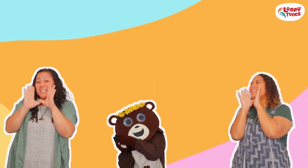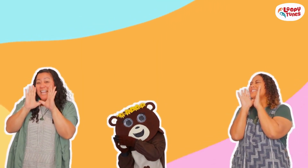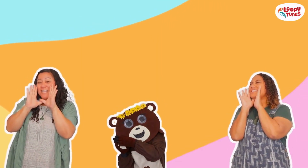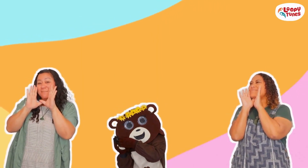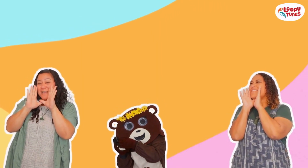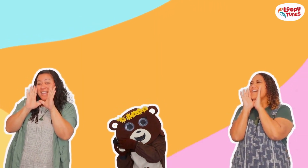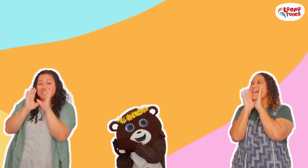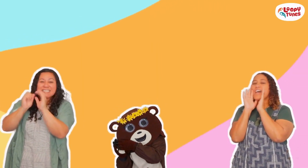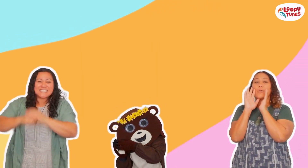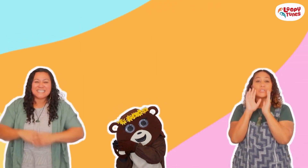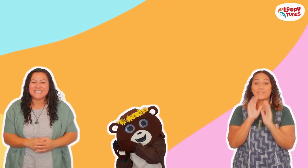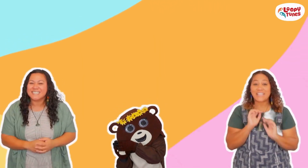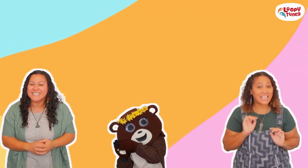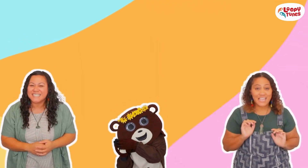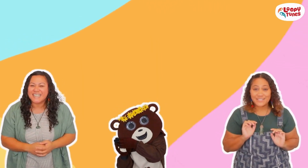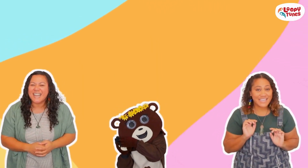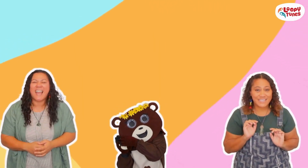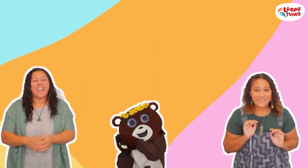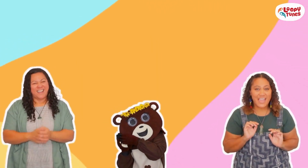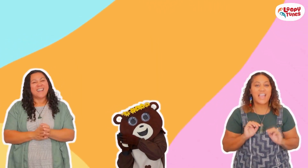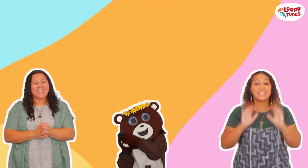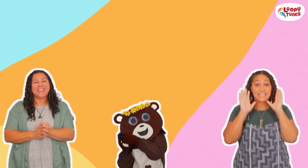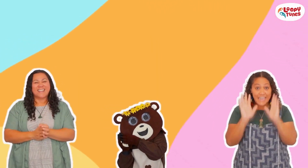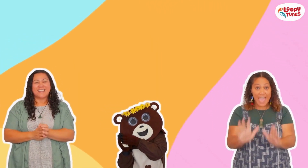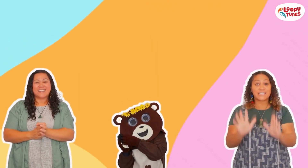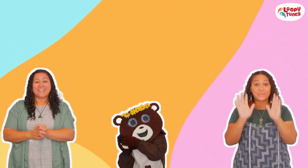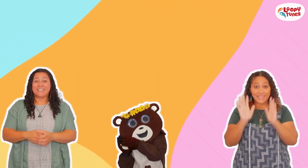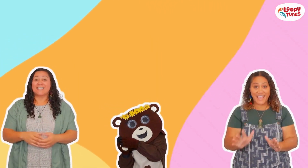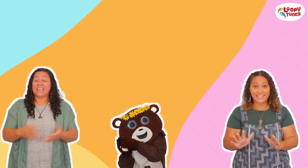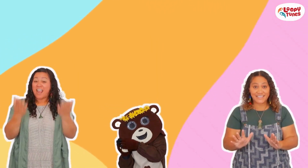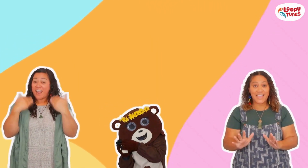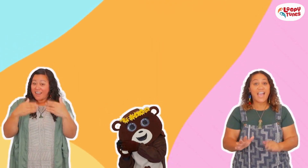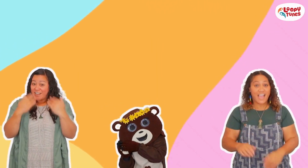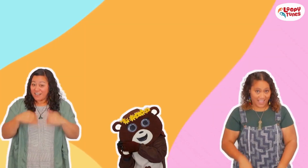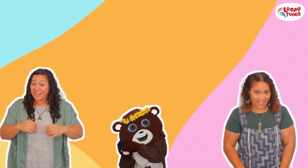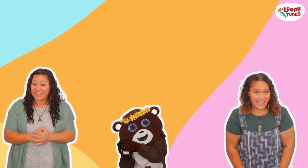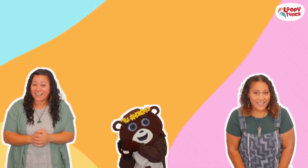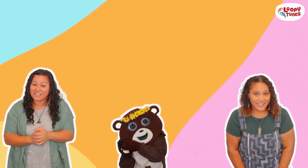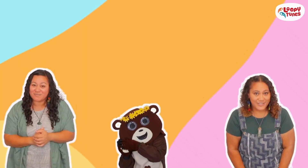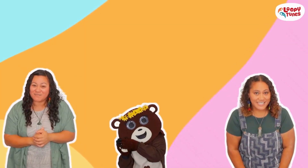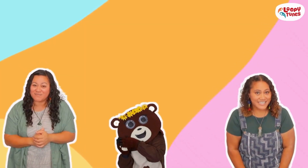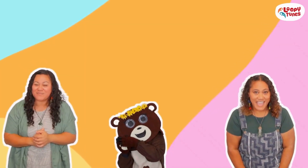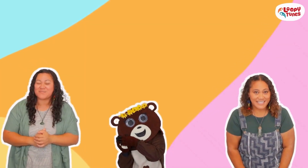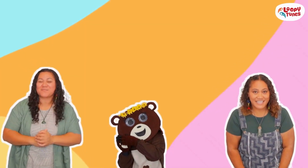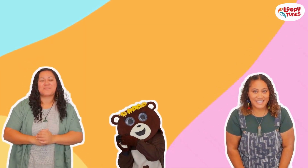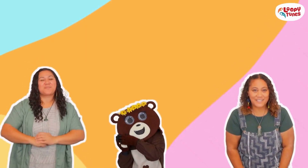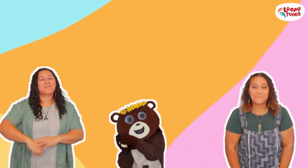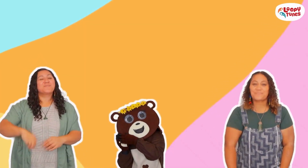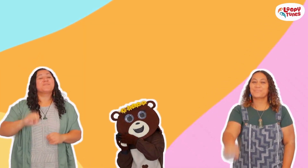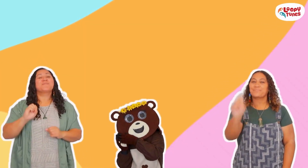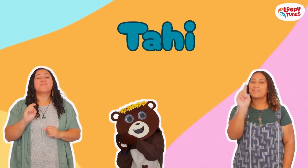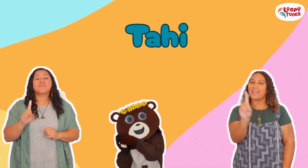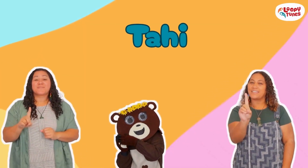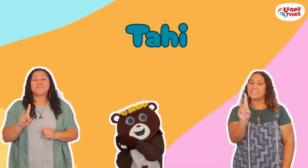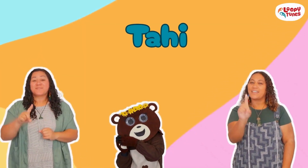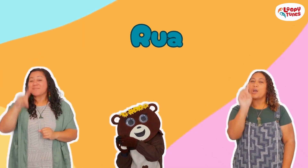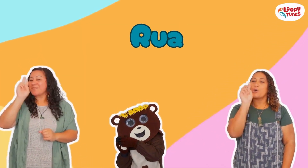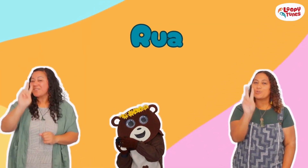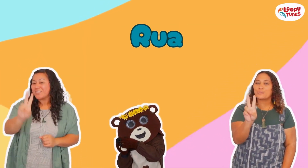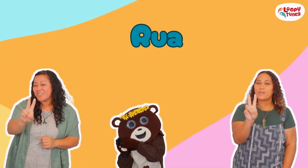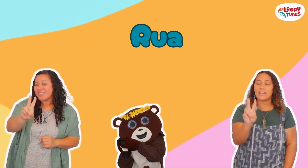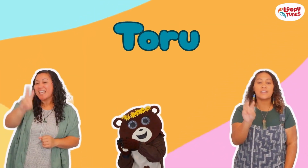oho Teti Pea, which means wake up Teti Pea, as loud as we can. Are you ready to count together?